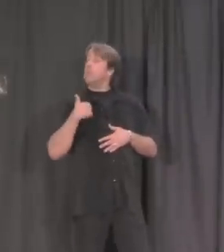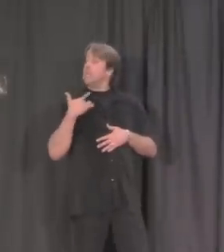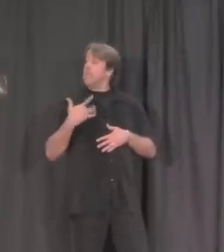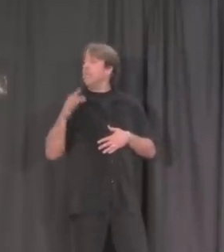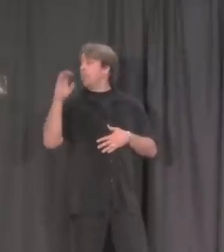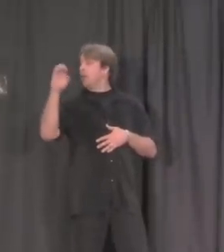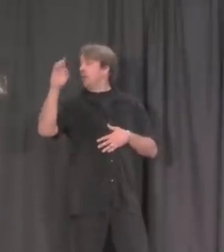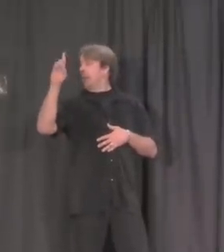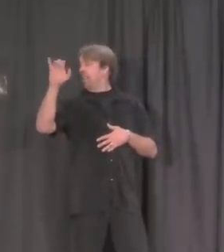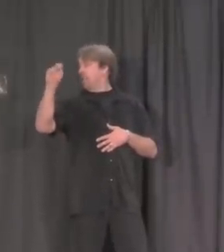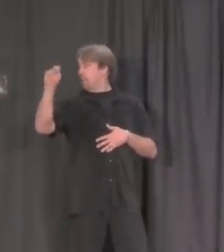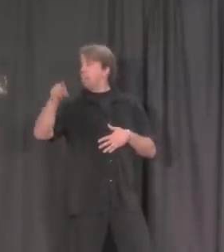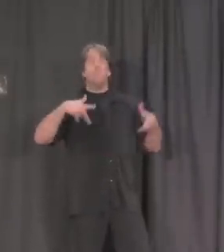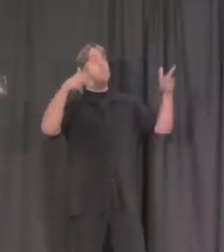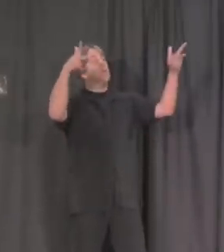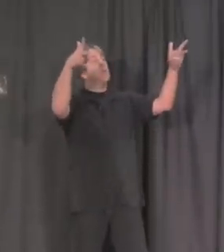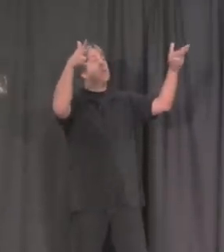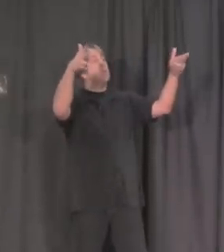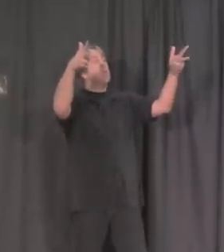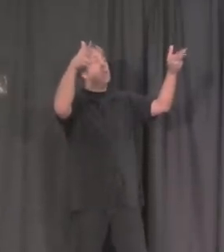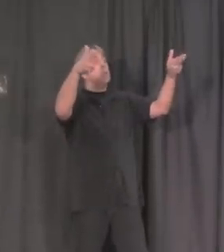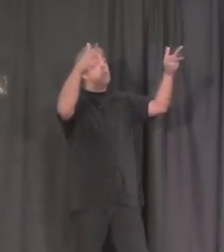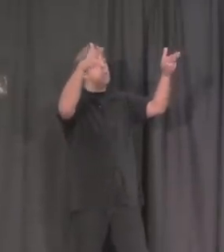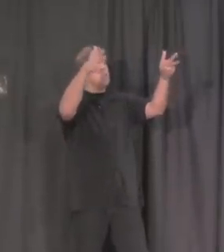Now, I would do the natural thing to do and